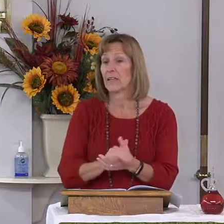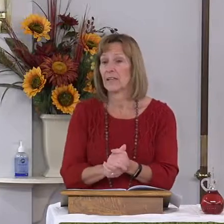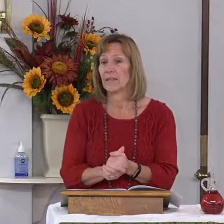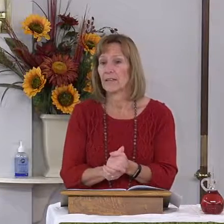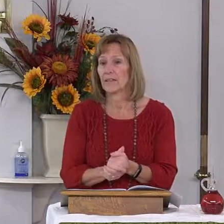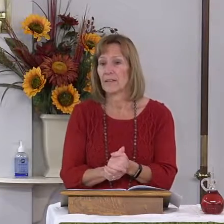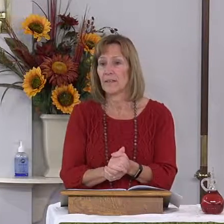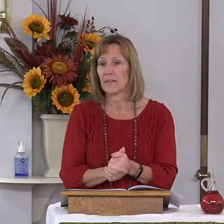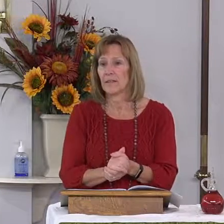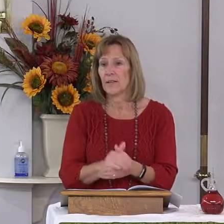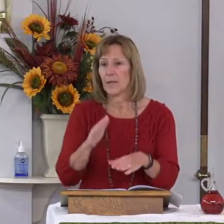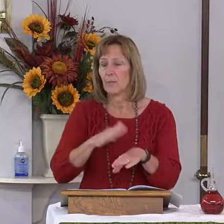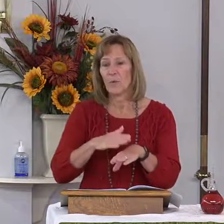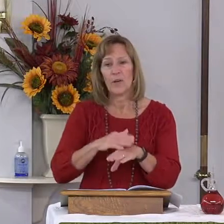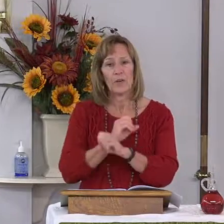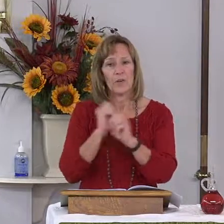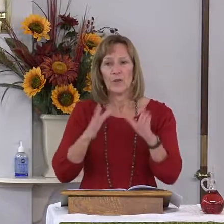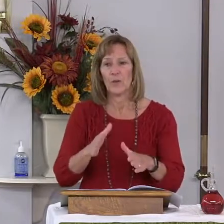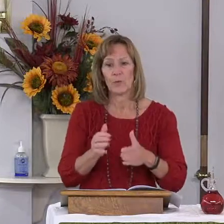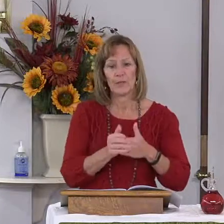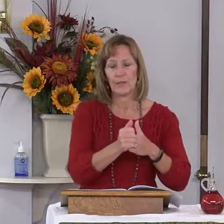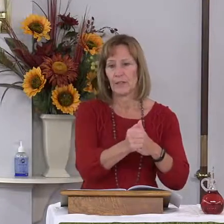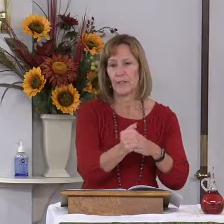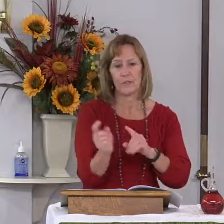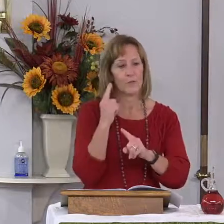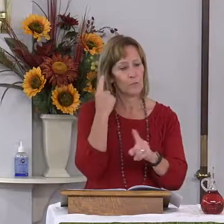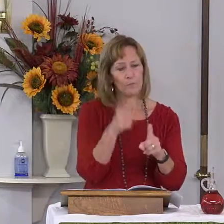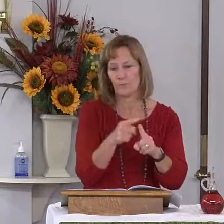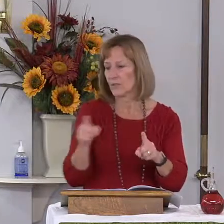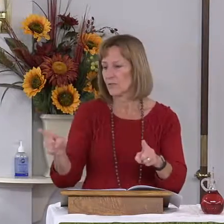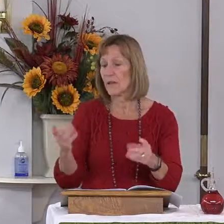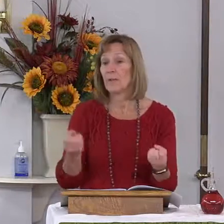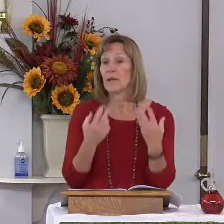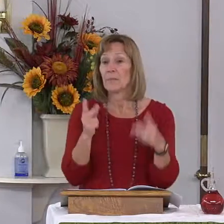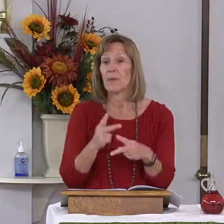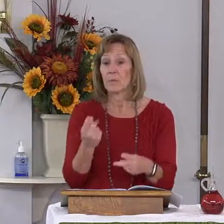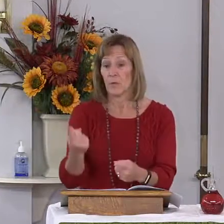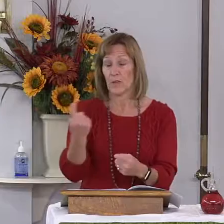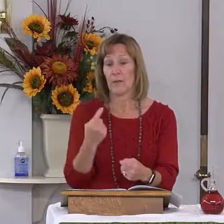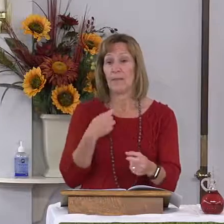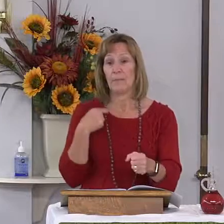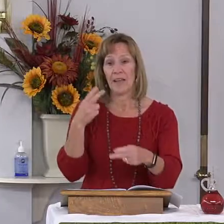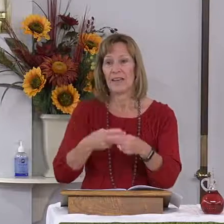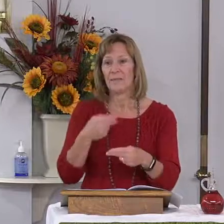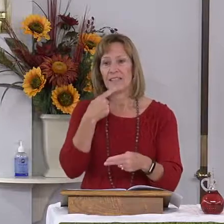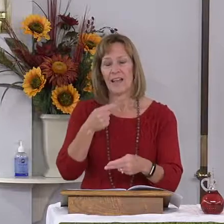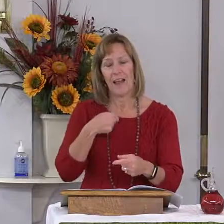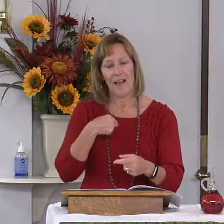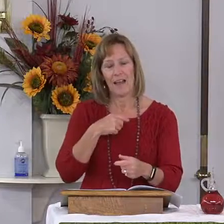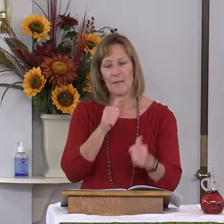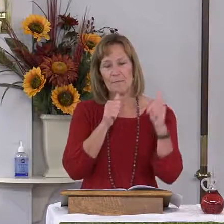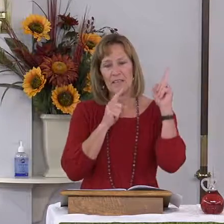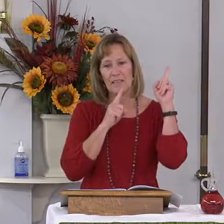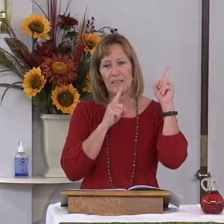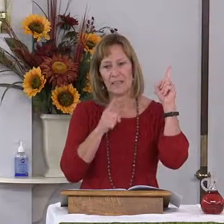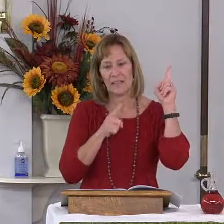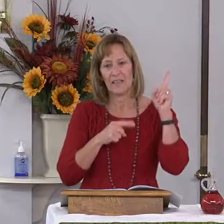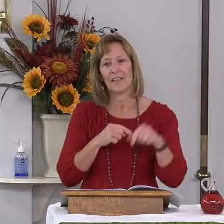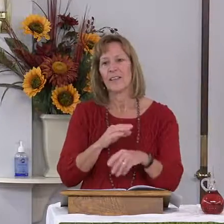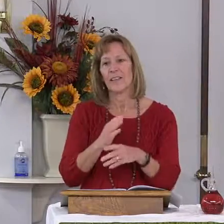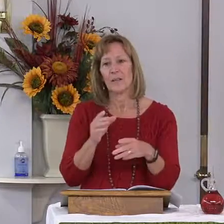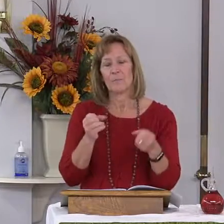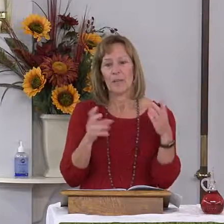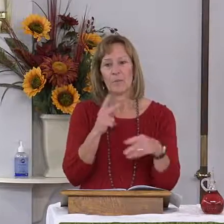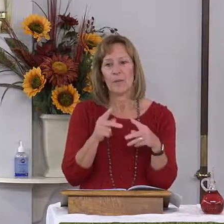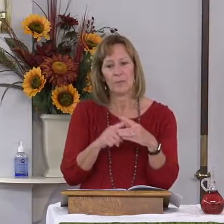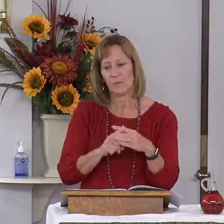Jesus began to say to them, "Beware that no one leads you astray. many will come in my name and say, I am he, and they will lead many